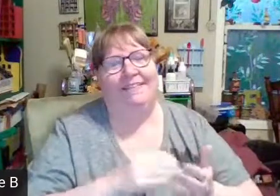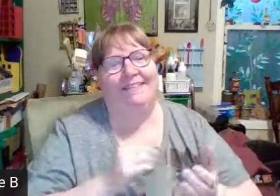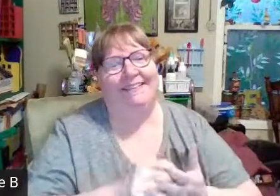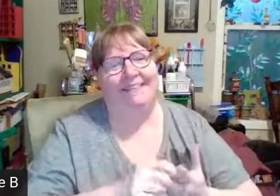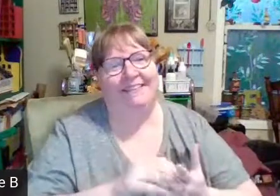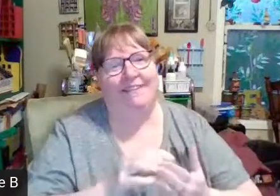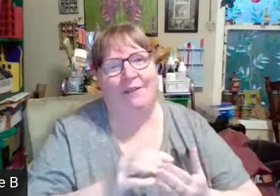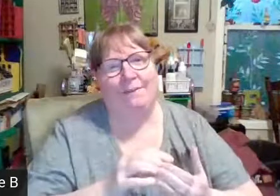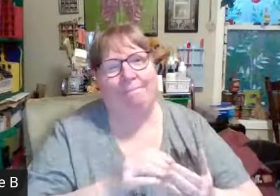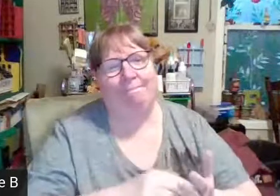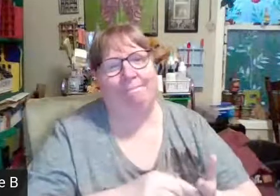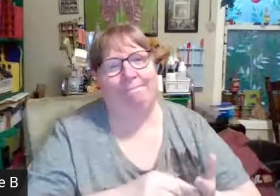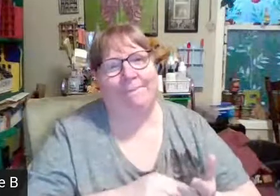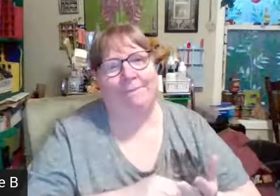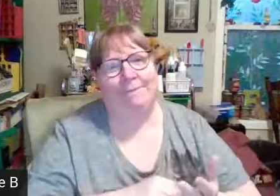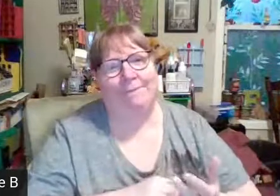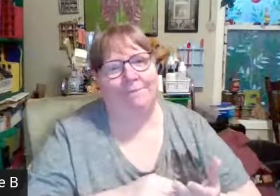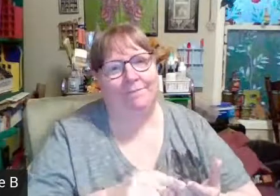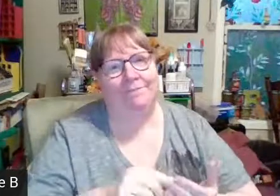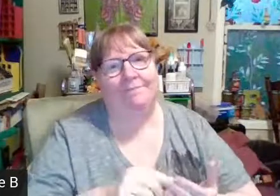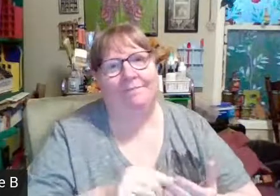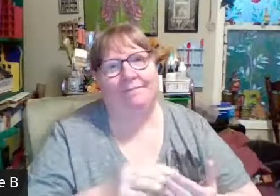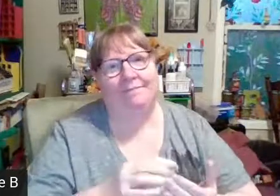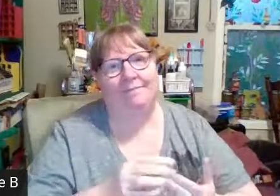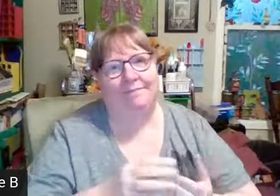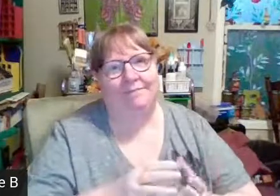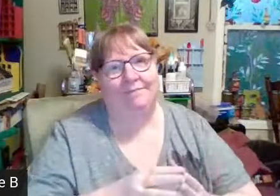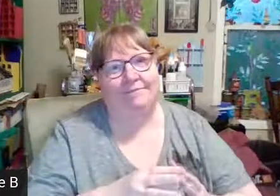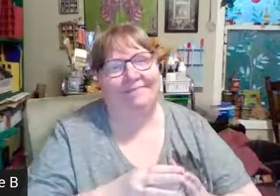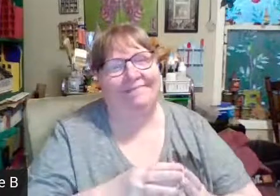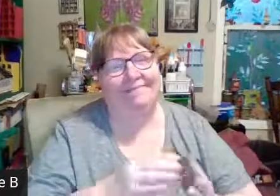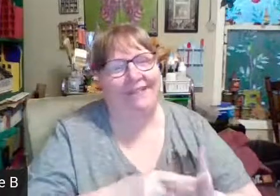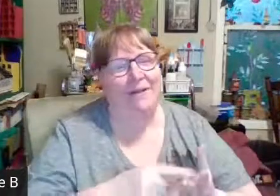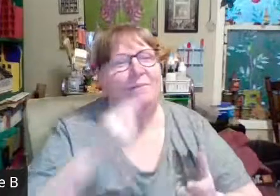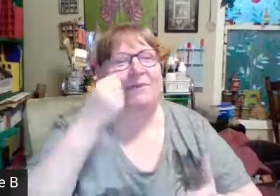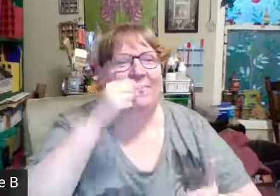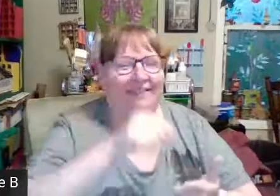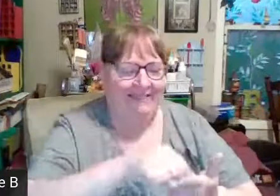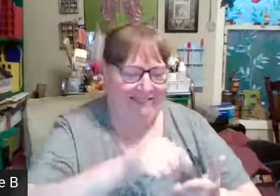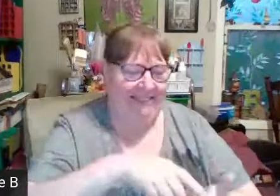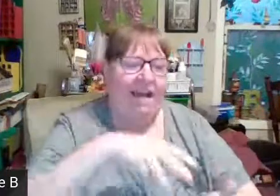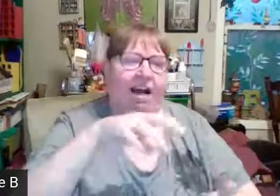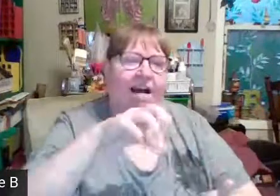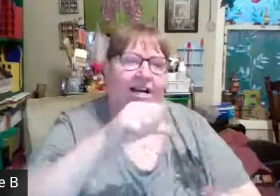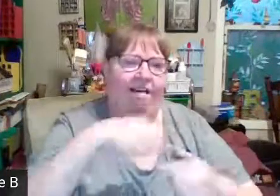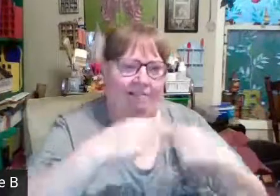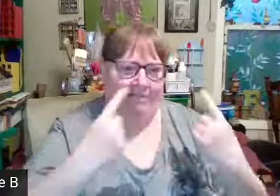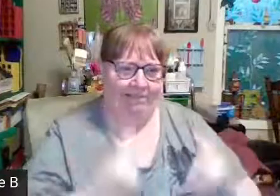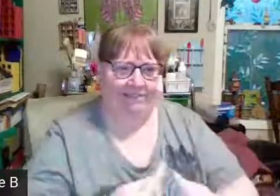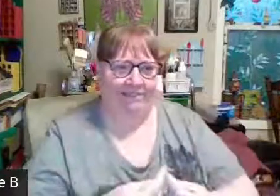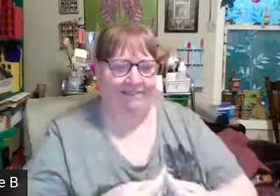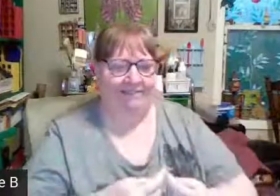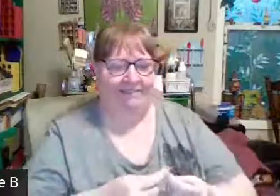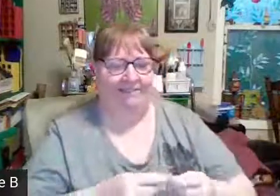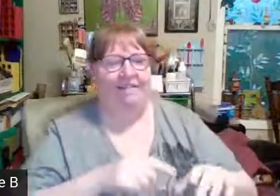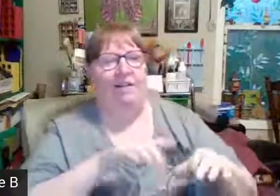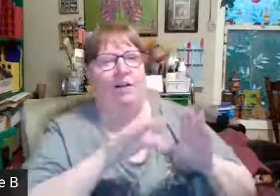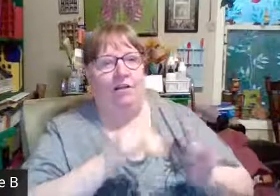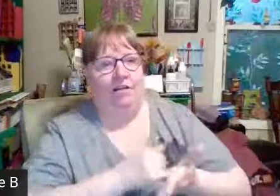that artist's code on it attached. I love it. That literally, I'm telling you what, if folks, that